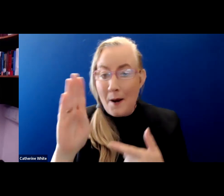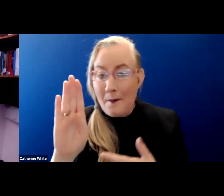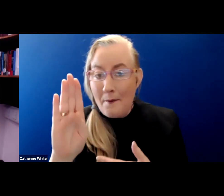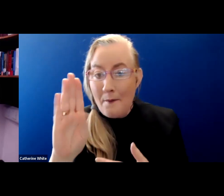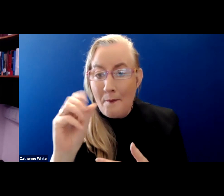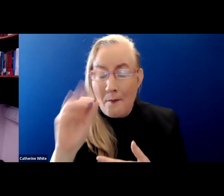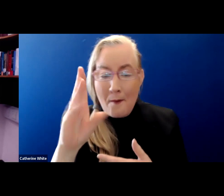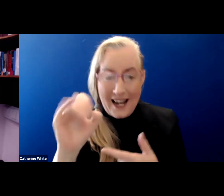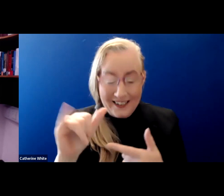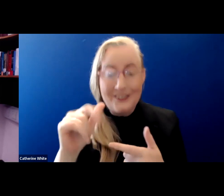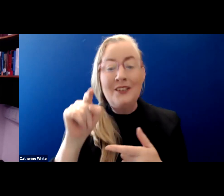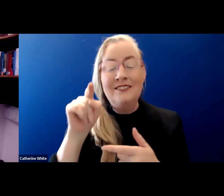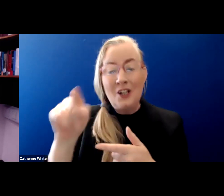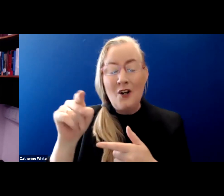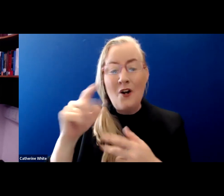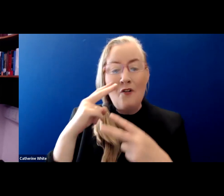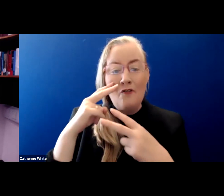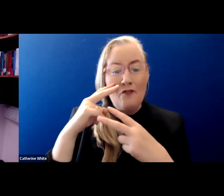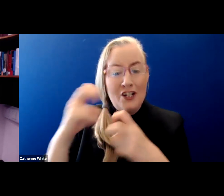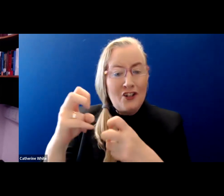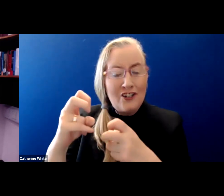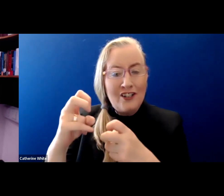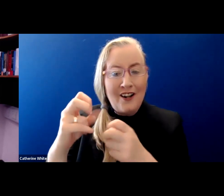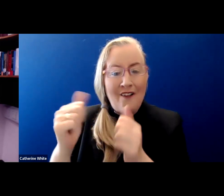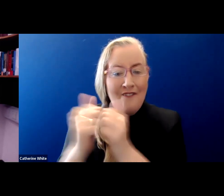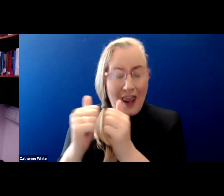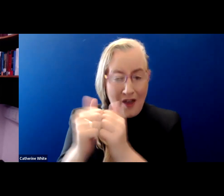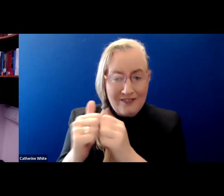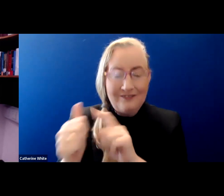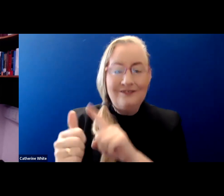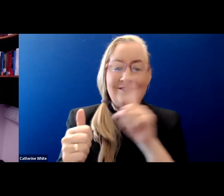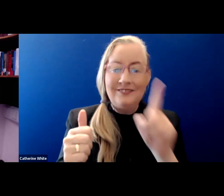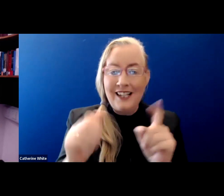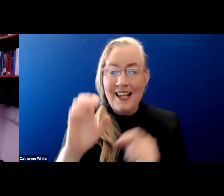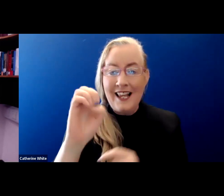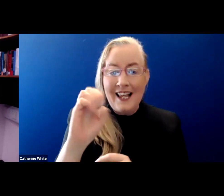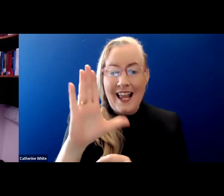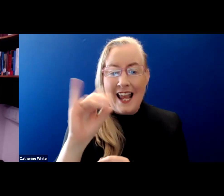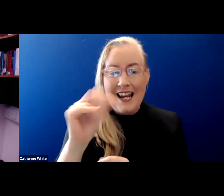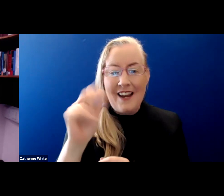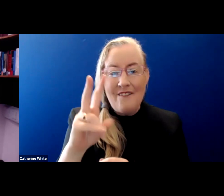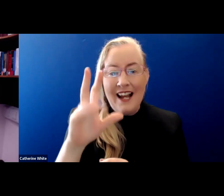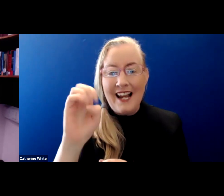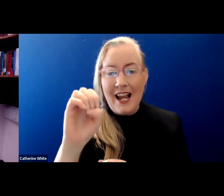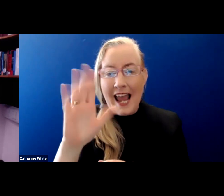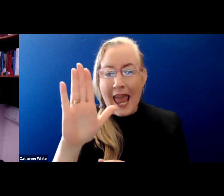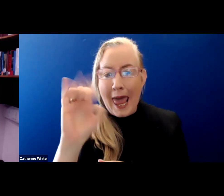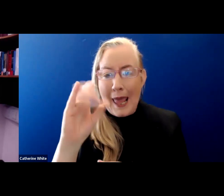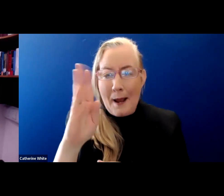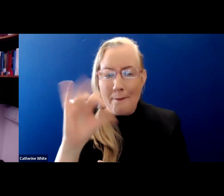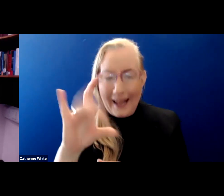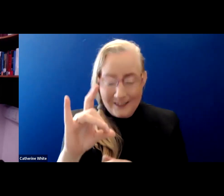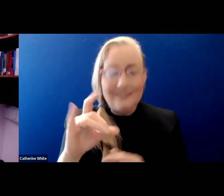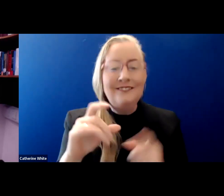Senior Research Fellow at the Max Planck Institute, Dr. Eliev Lieblich, who's an Associate Professor at Tel Aviv University,